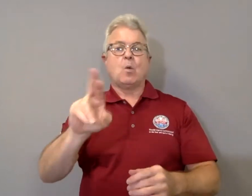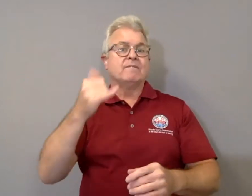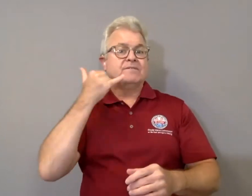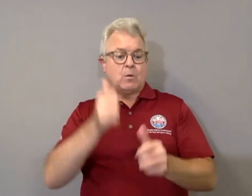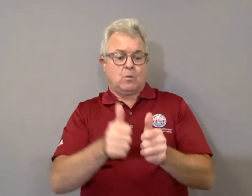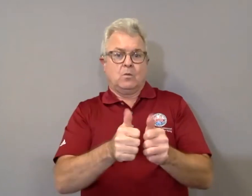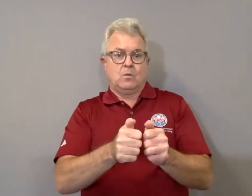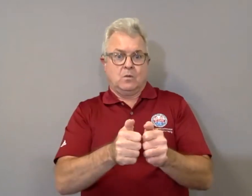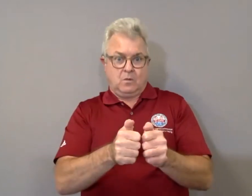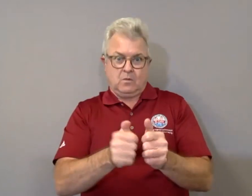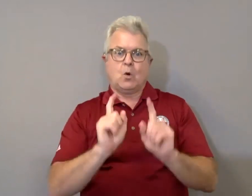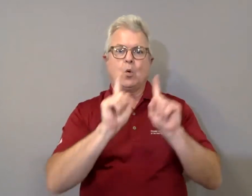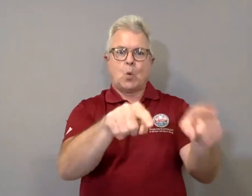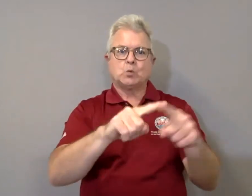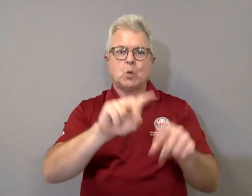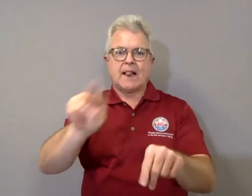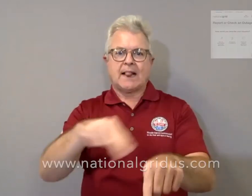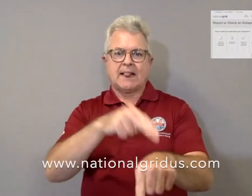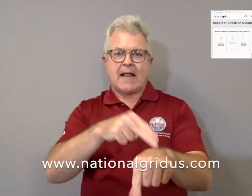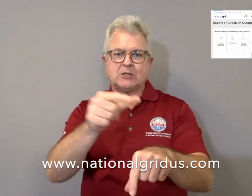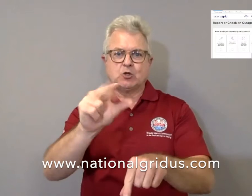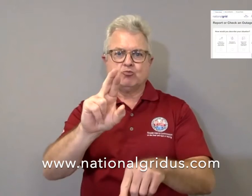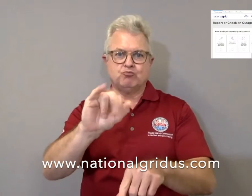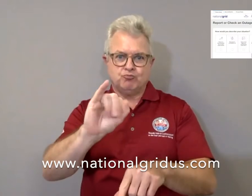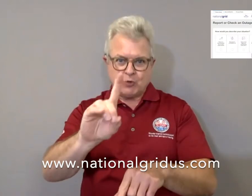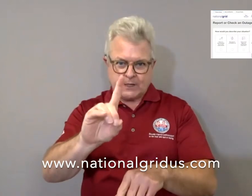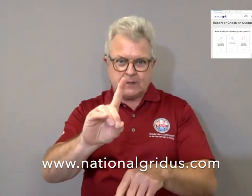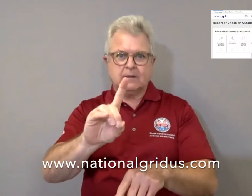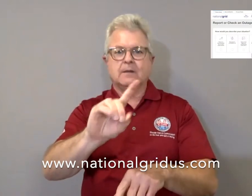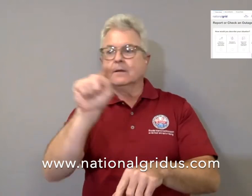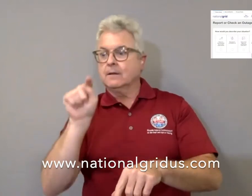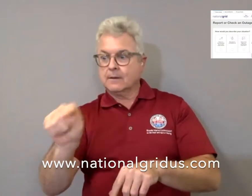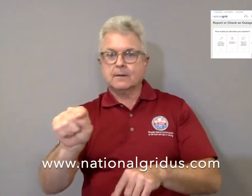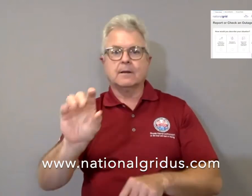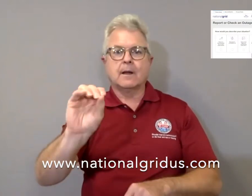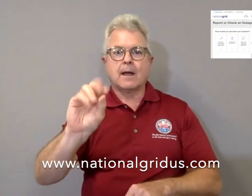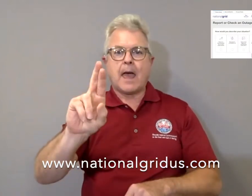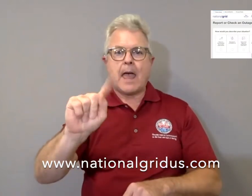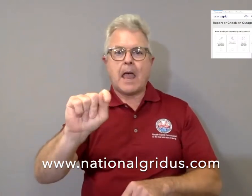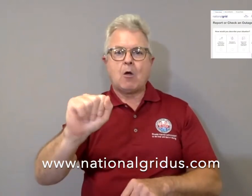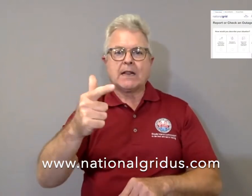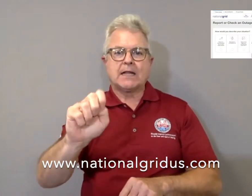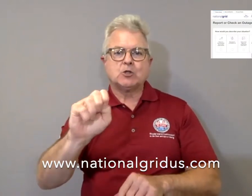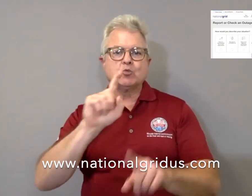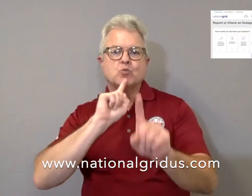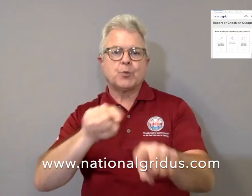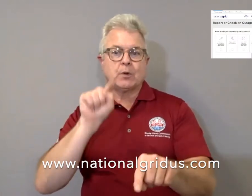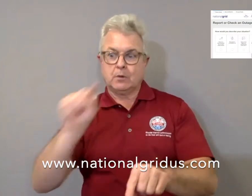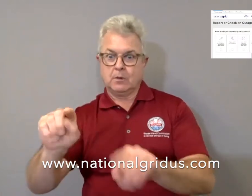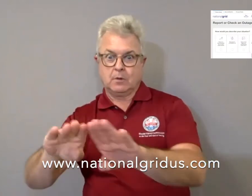outage, it's important that you can watch their website or a text. You can go to National Grid's website